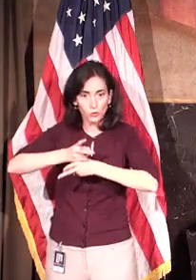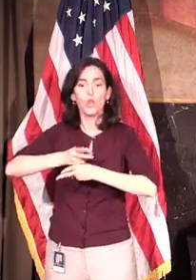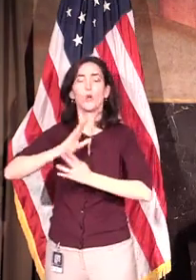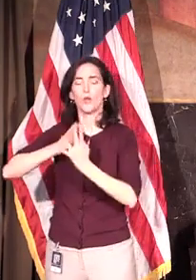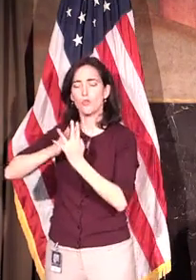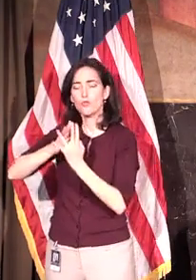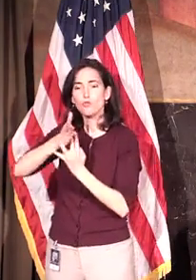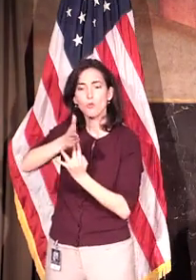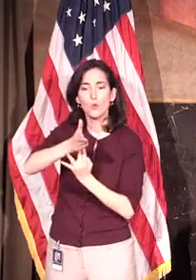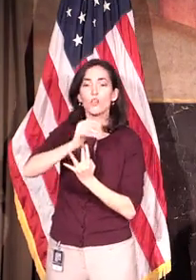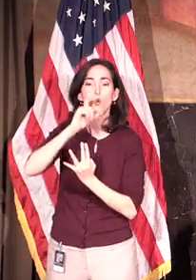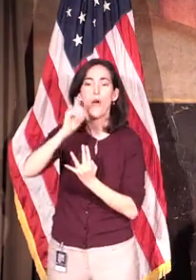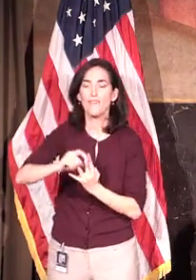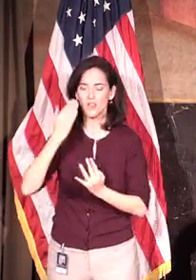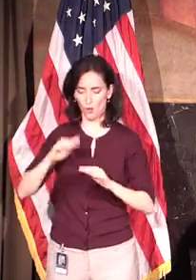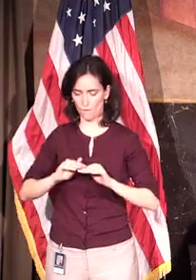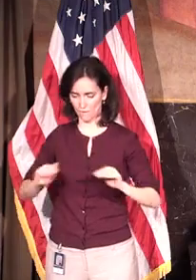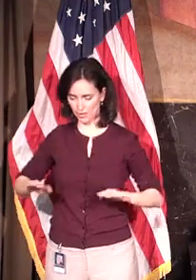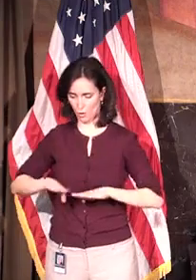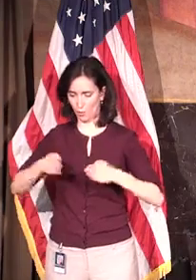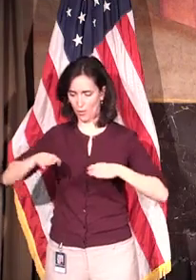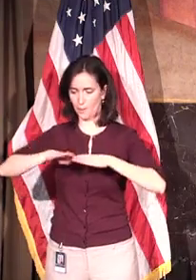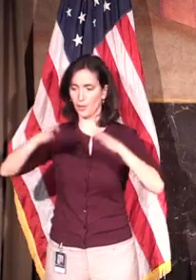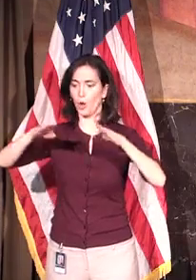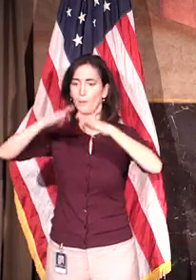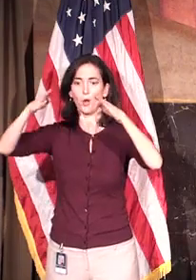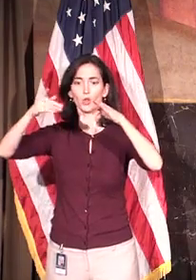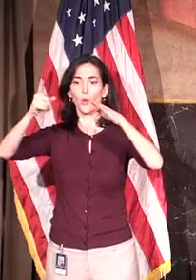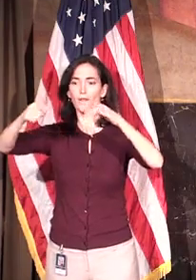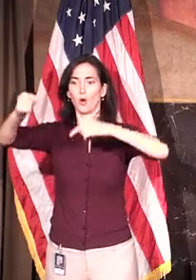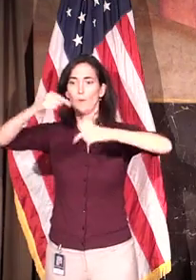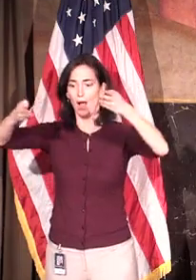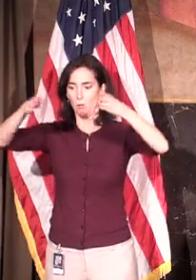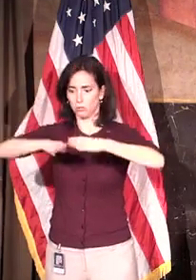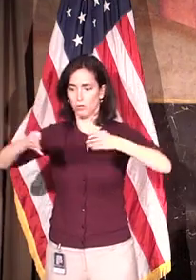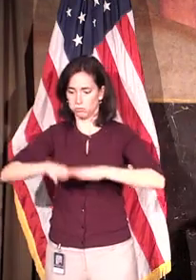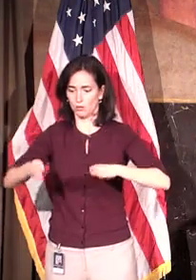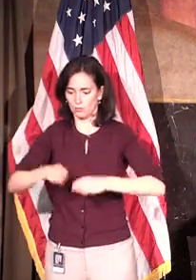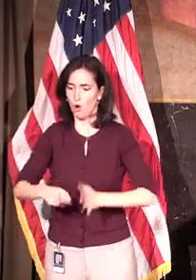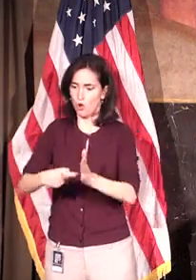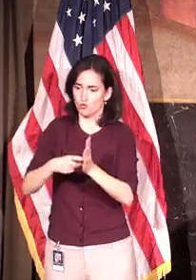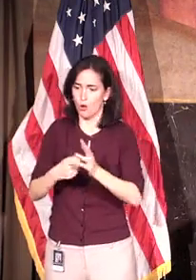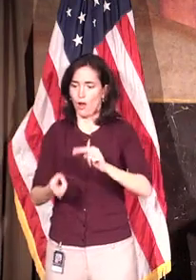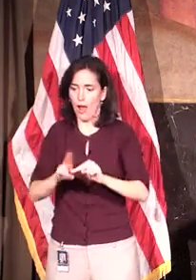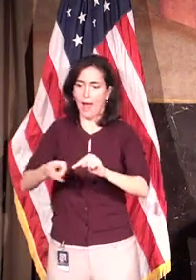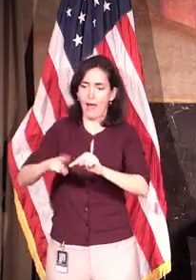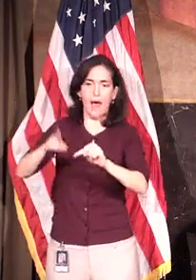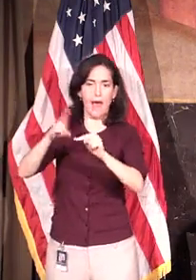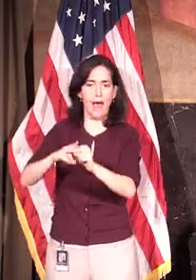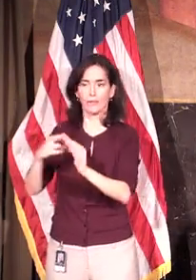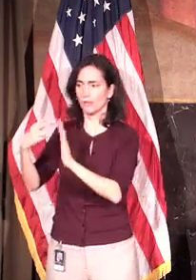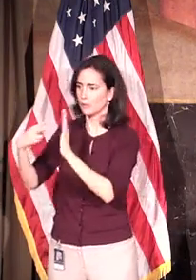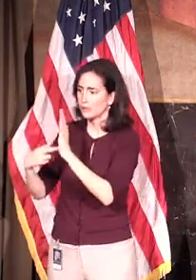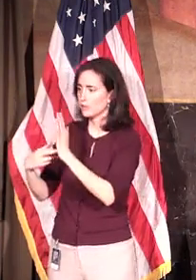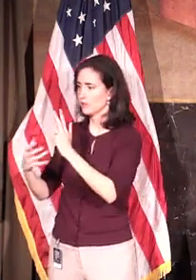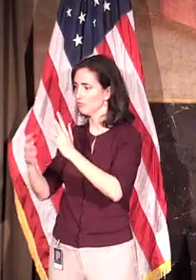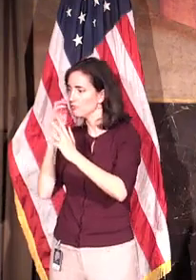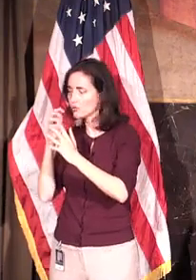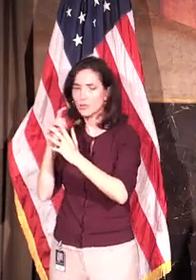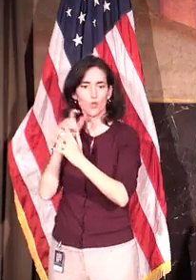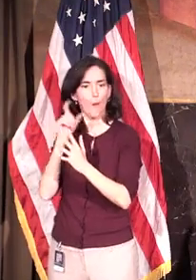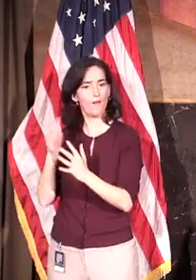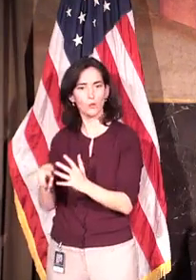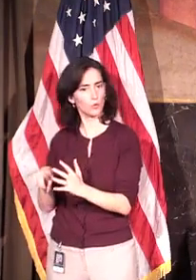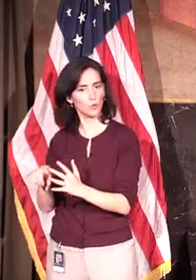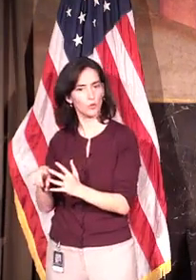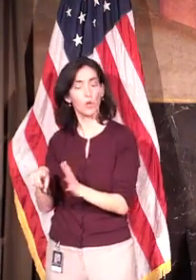back to phase 1. We don't have to go back to phase 2. We don't have to impose new mandates and restrictions if we will just do those things.